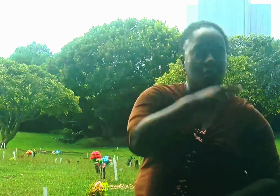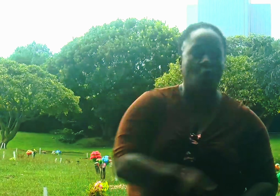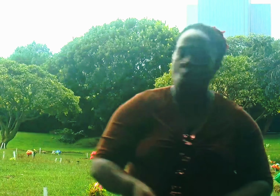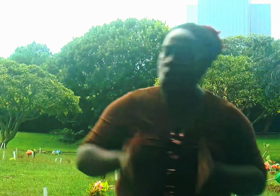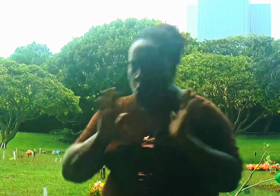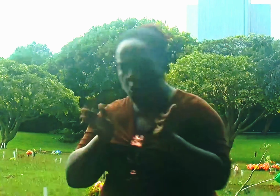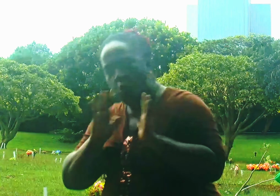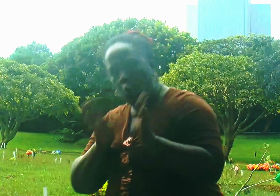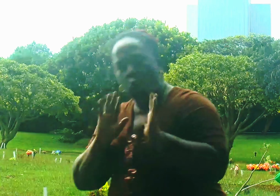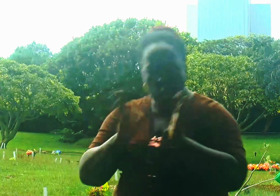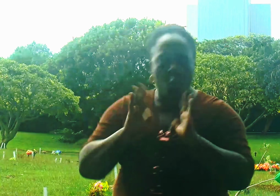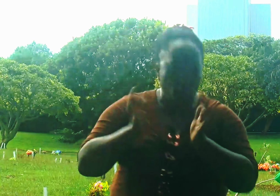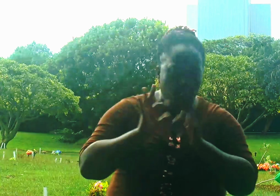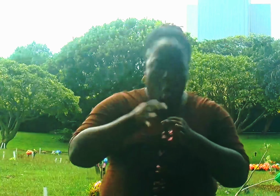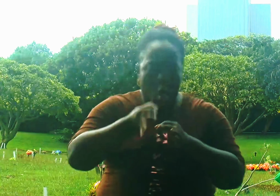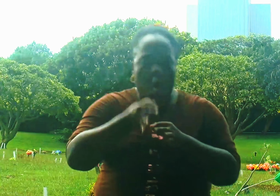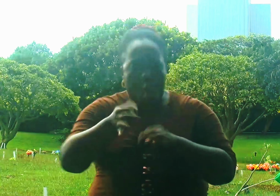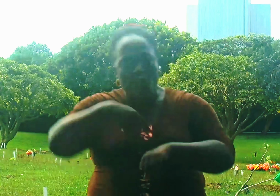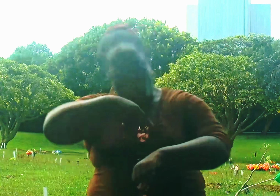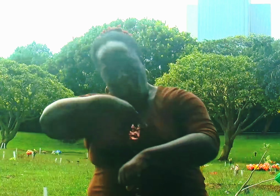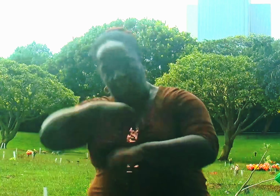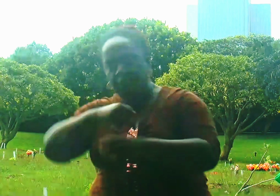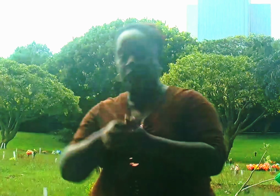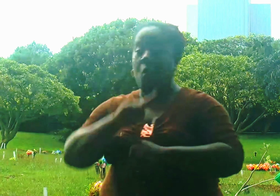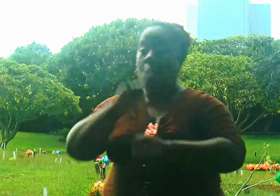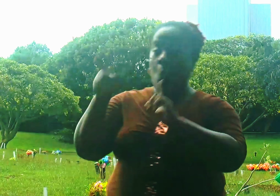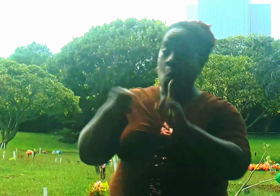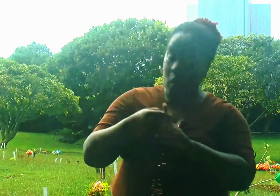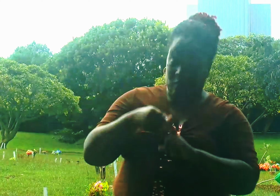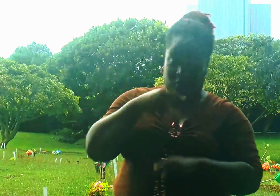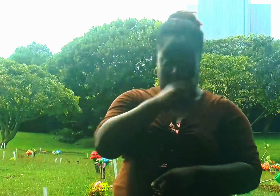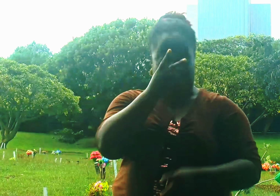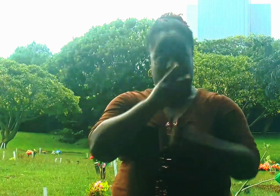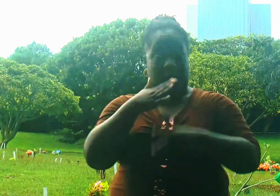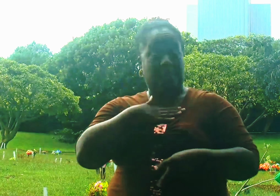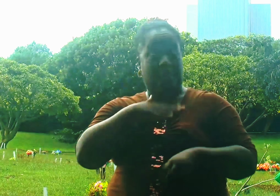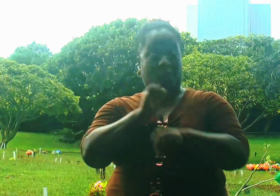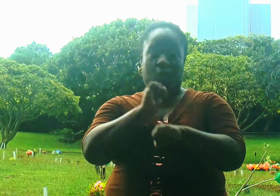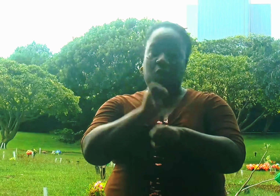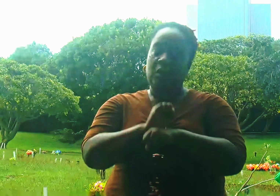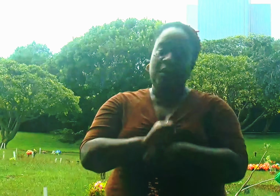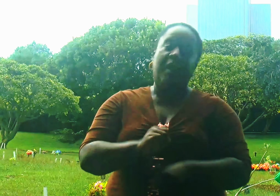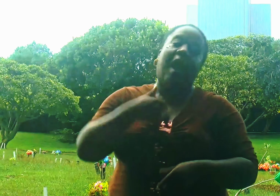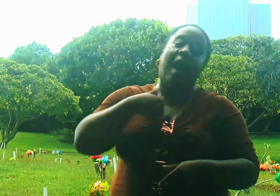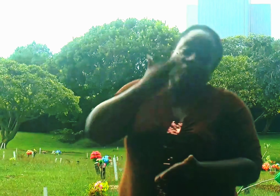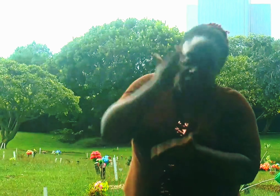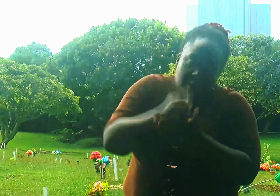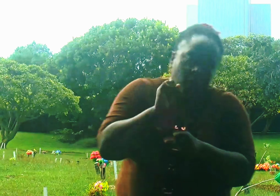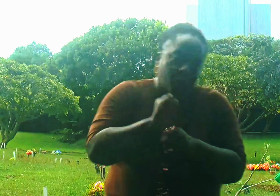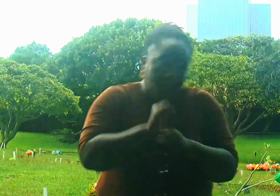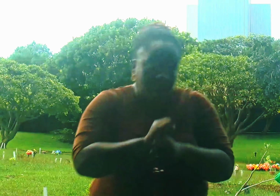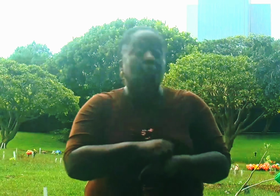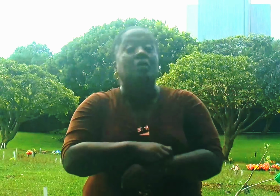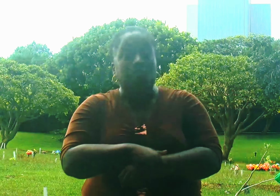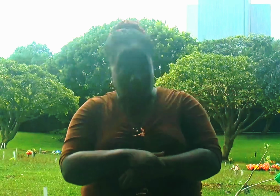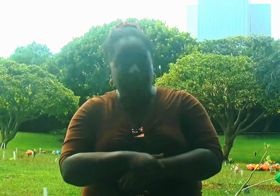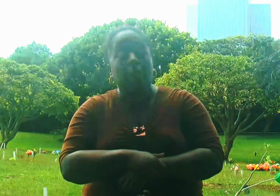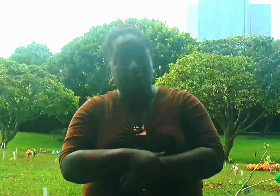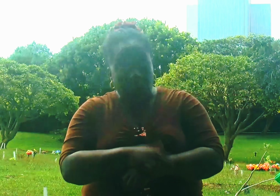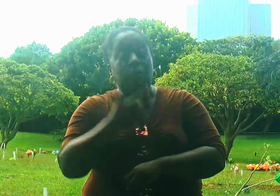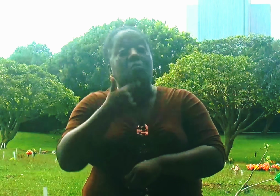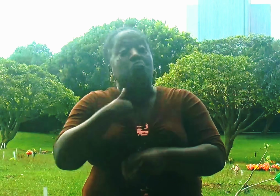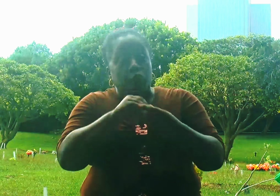Dummy. When he visited my workplace, I would have to stop working while he told me the latest things going on in his